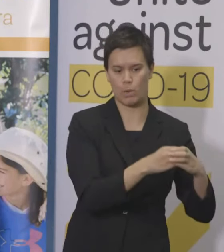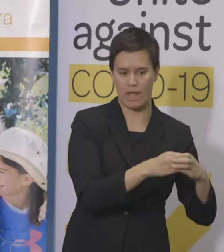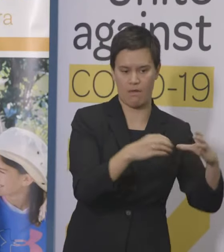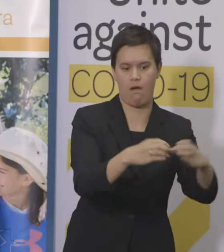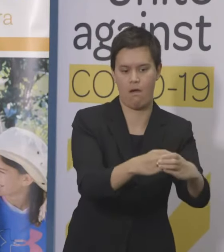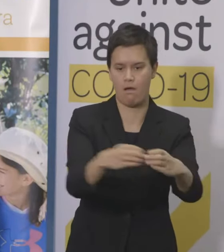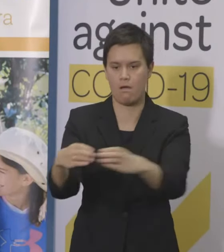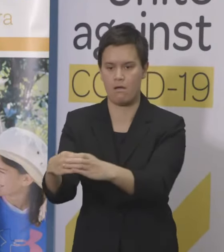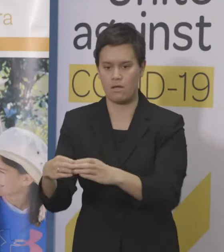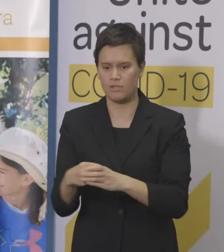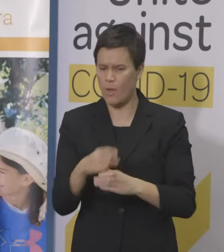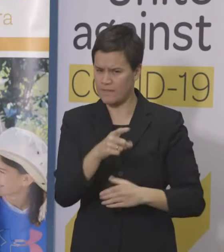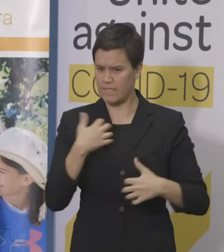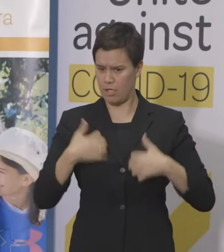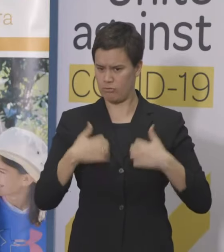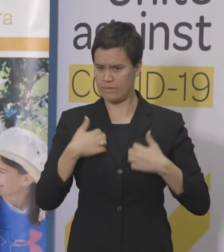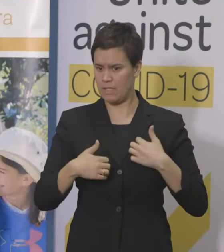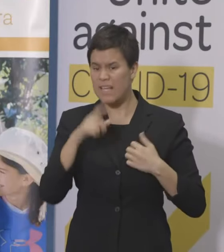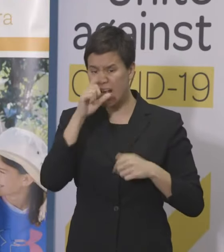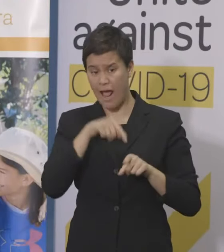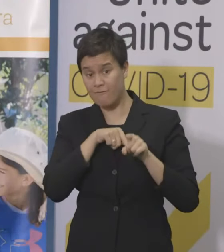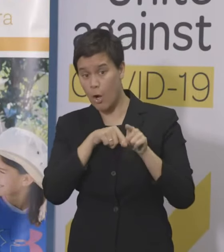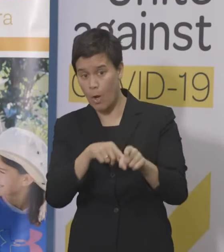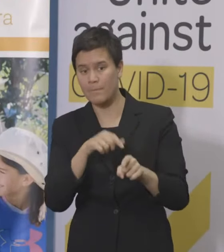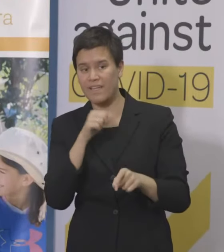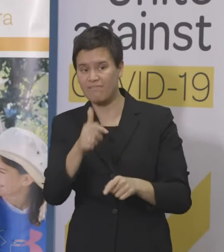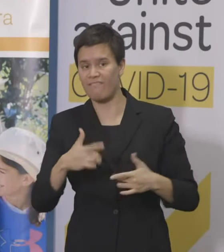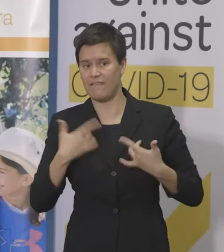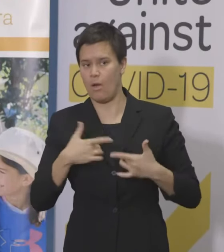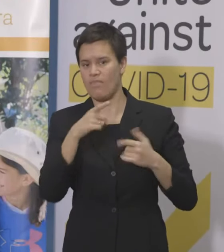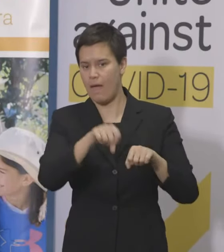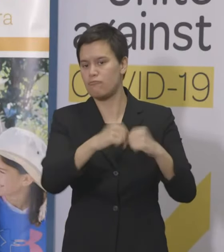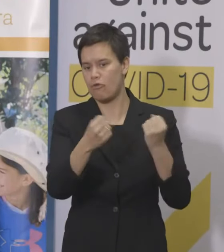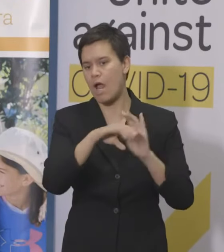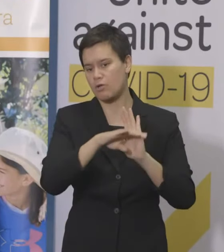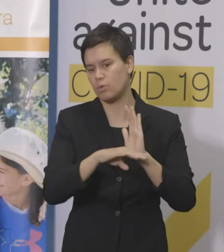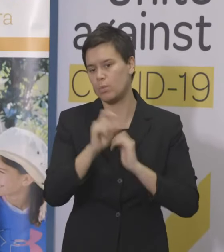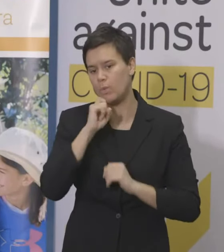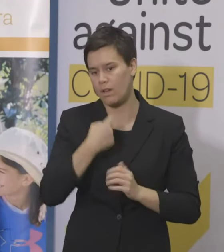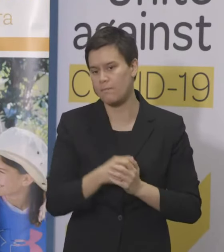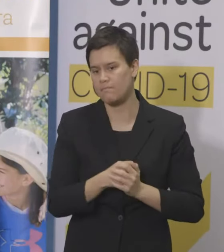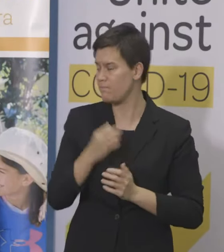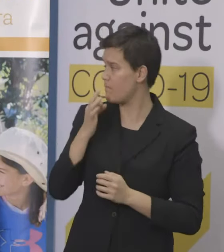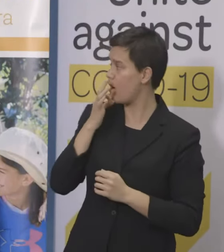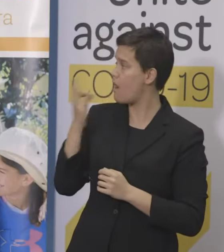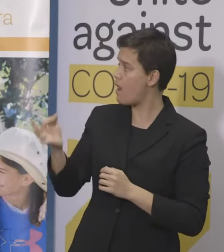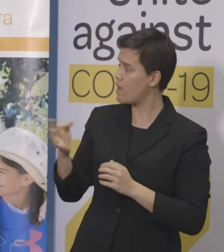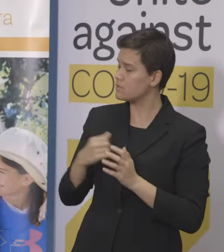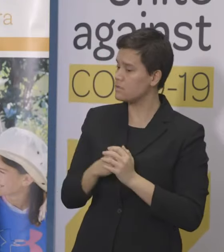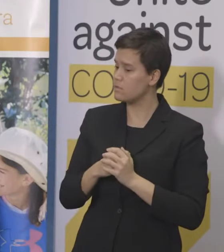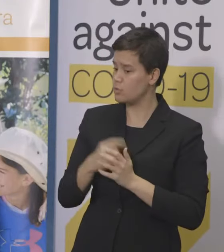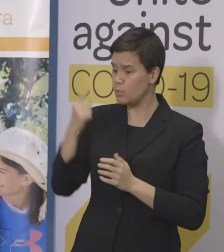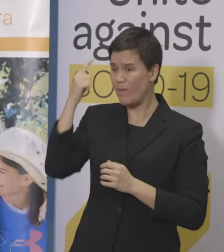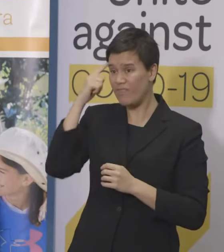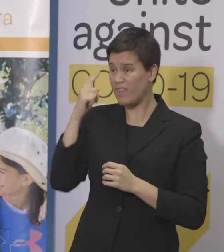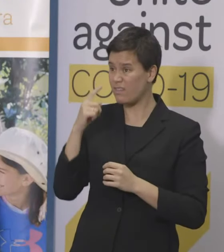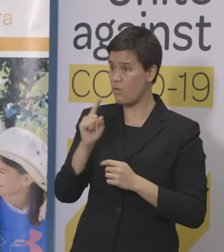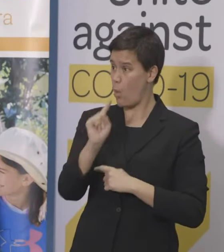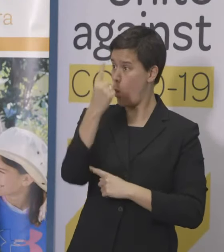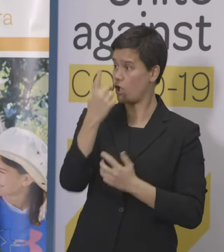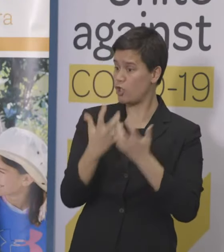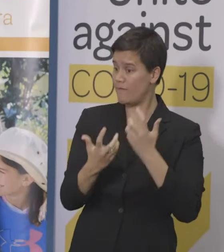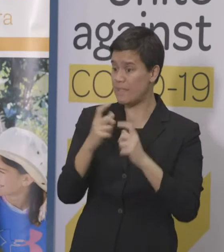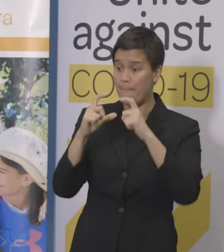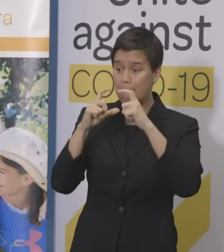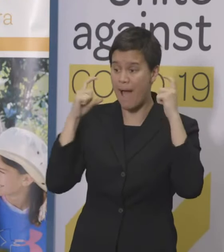be interested to look and we'll follow up if there's any sense that there will be larger groups in any of the lecture theatres. Would you consider making masks compulsory for these